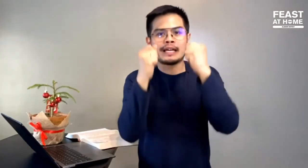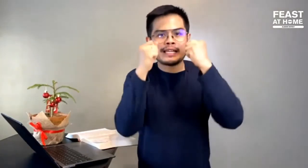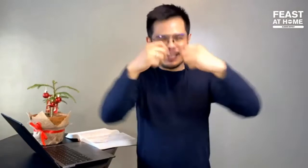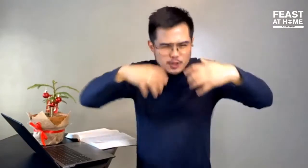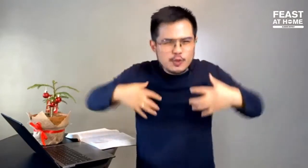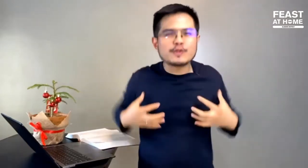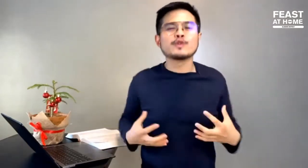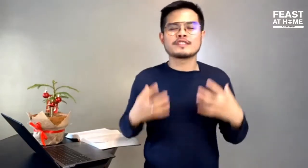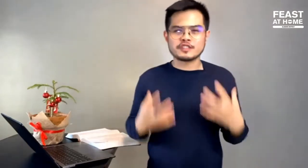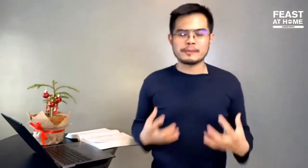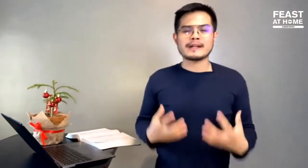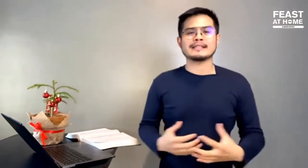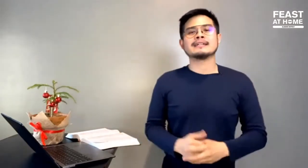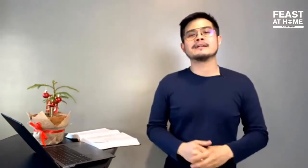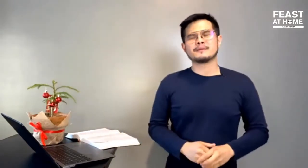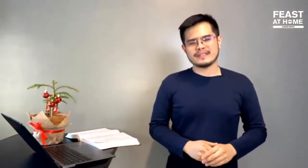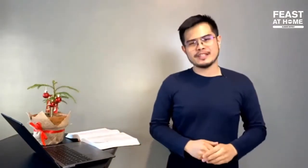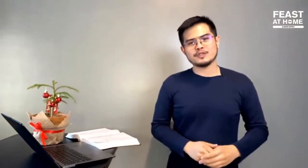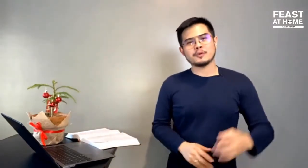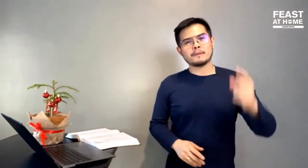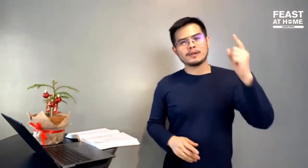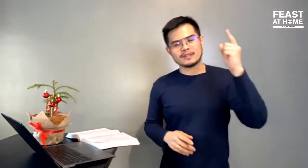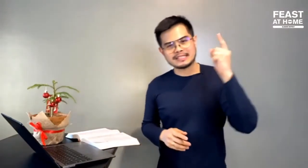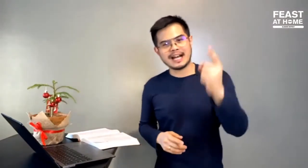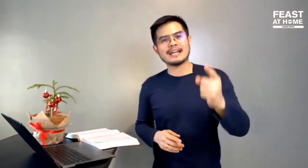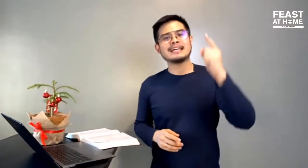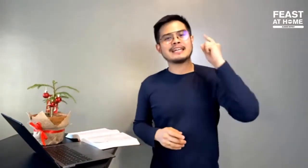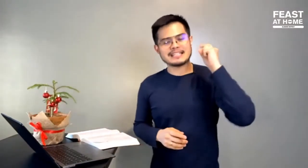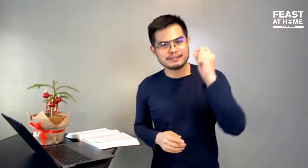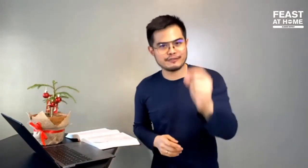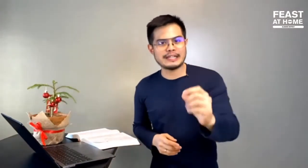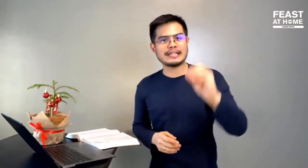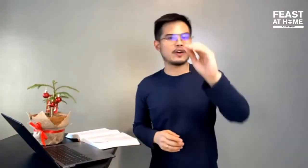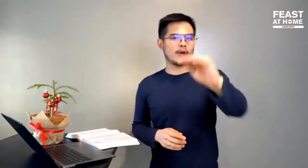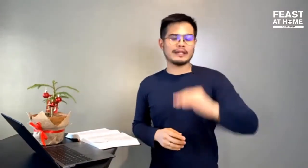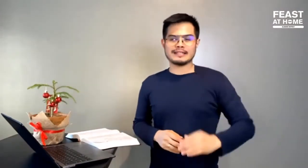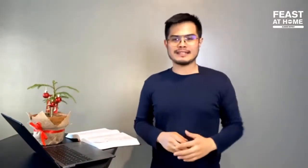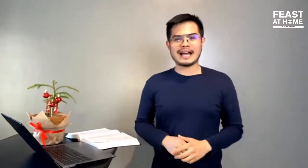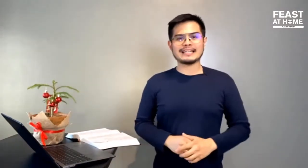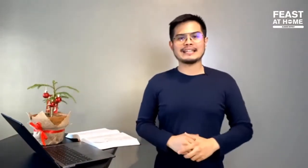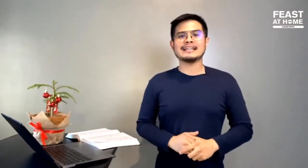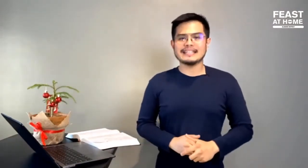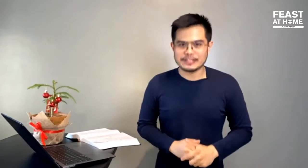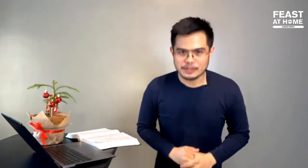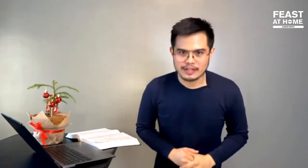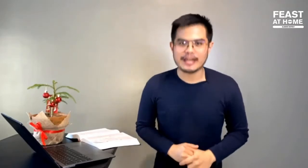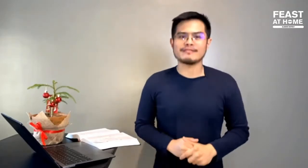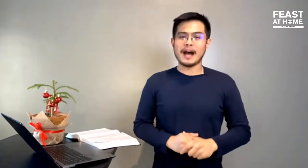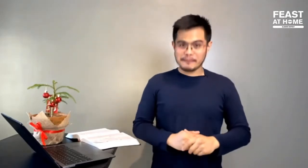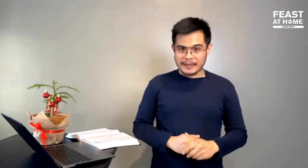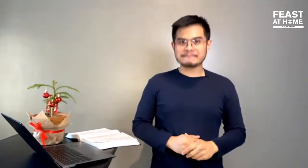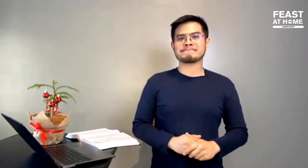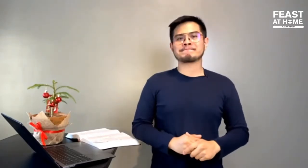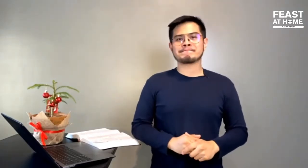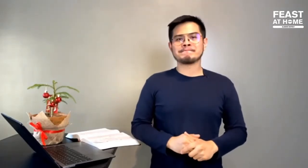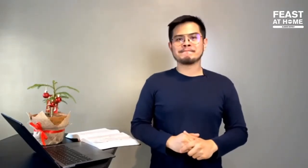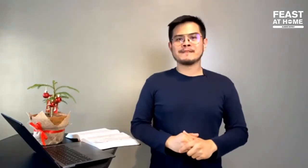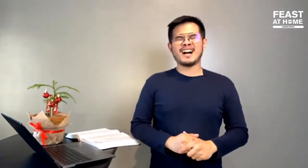youth, that youthful spirit within you, because God is filling all that is lacking in your life.